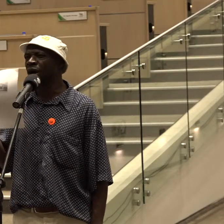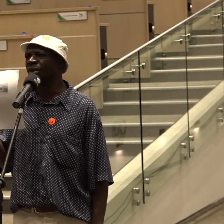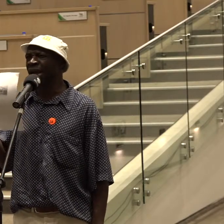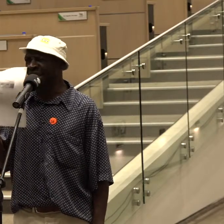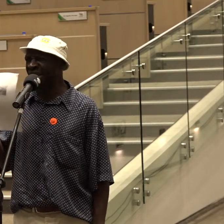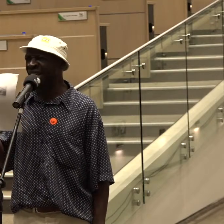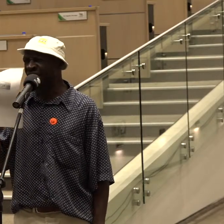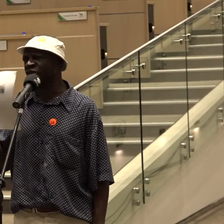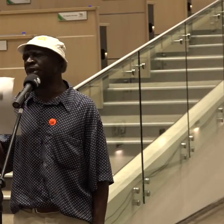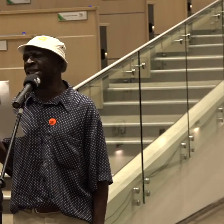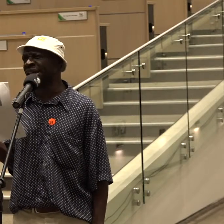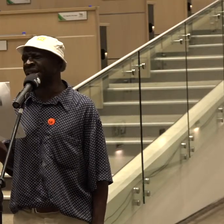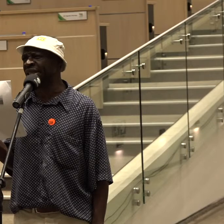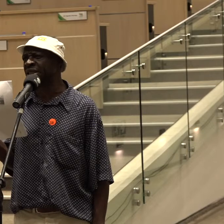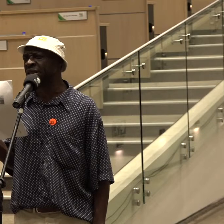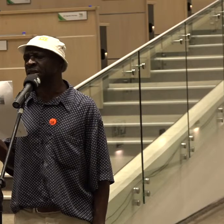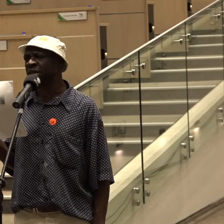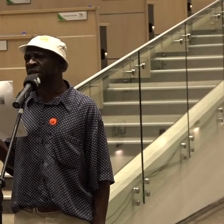foreign